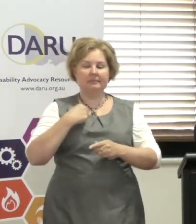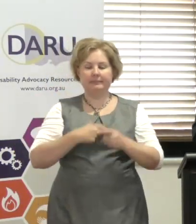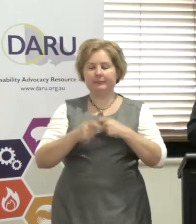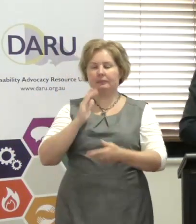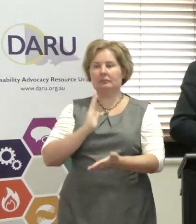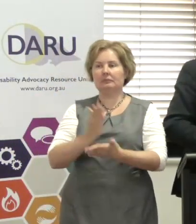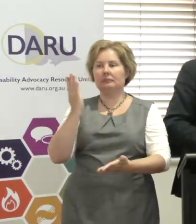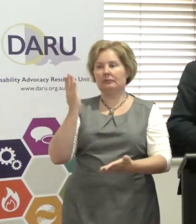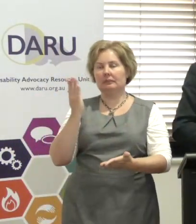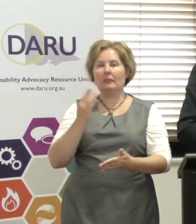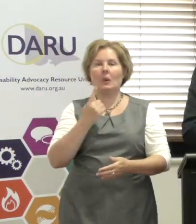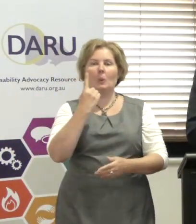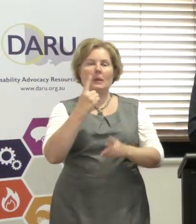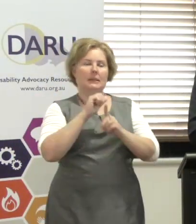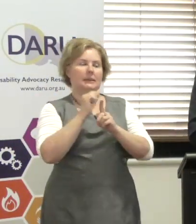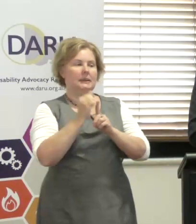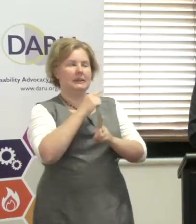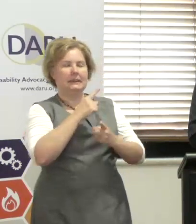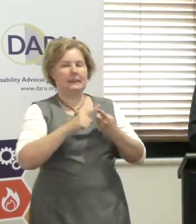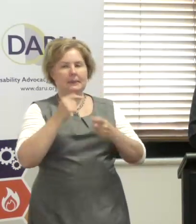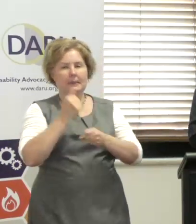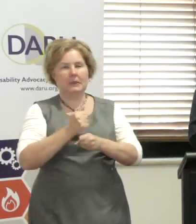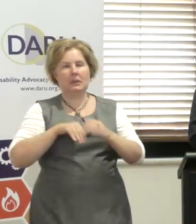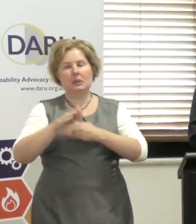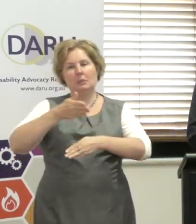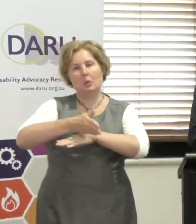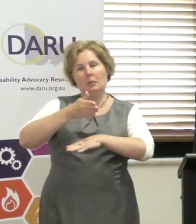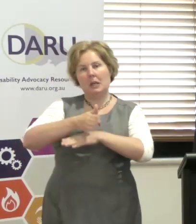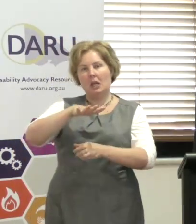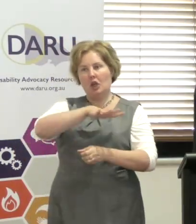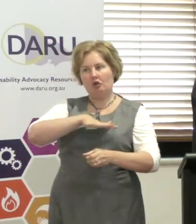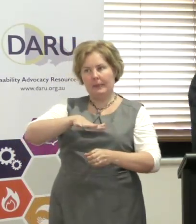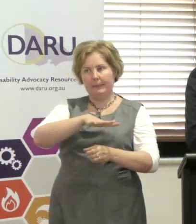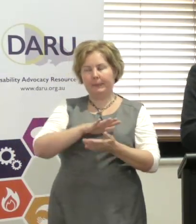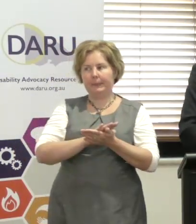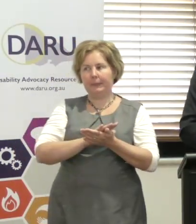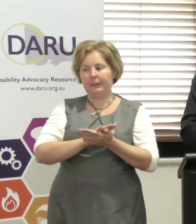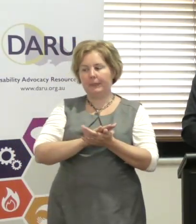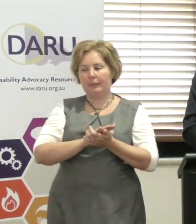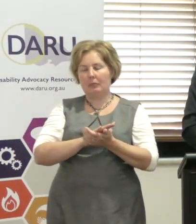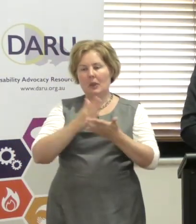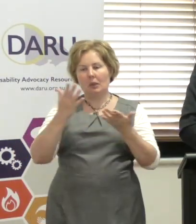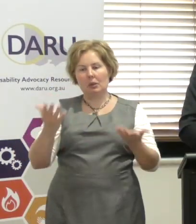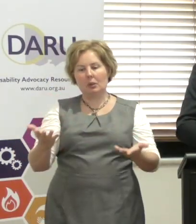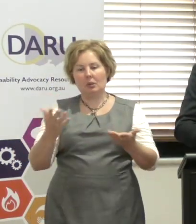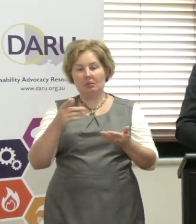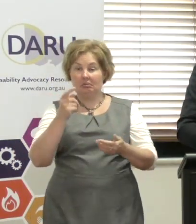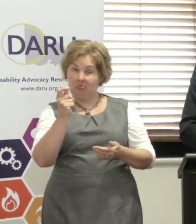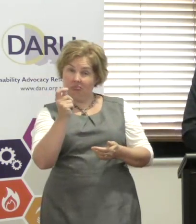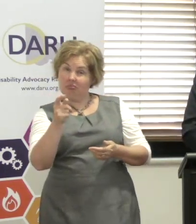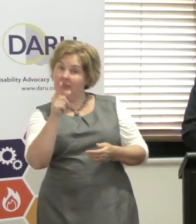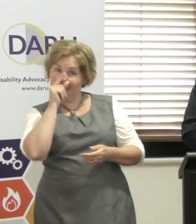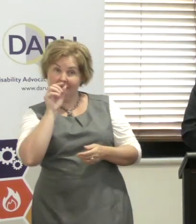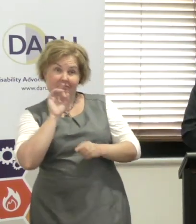case that I saw was in the employment area. So you can almost do